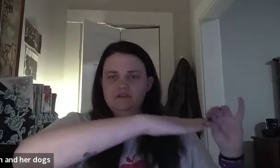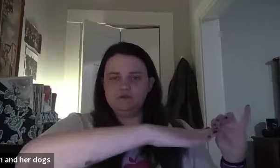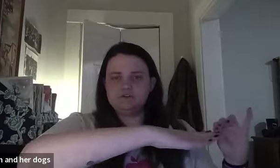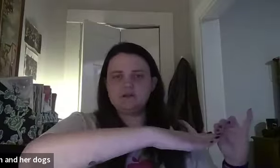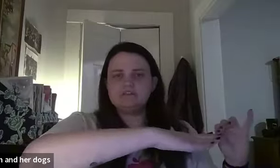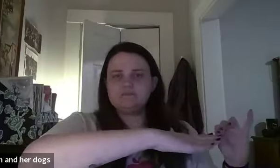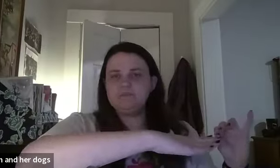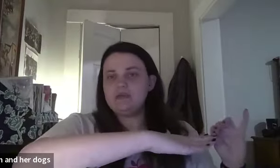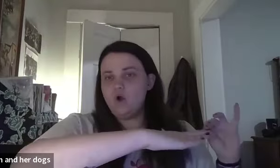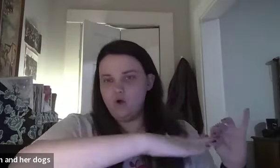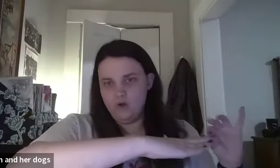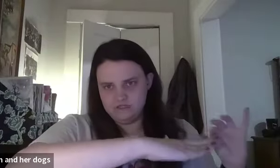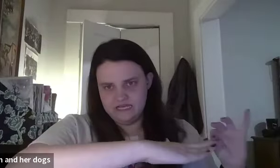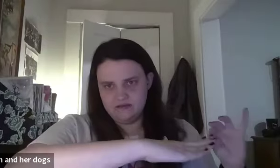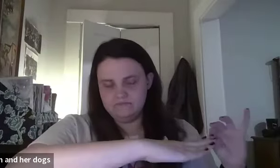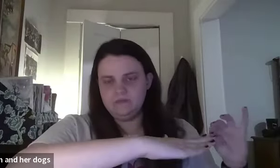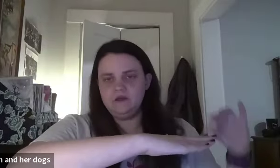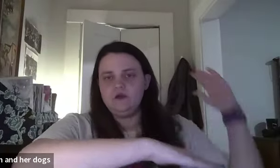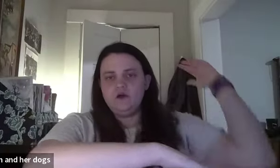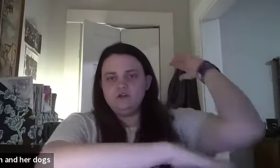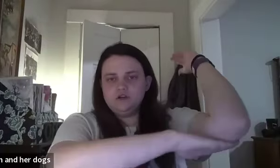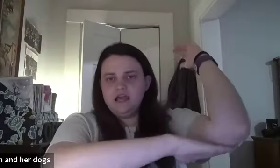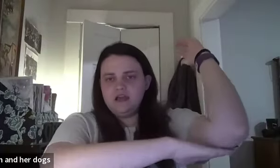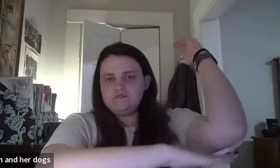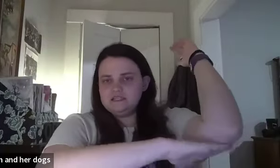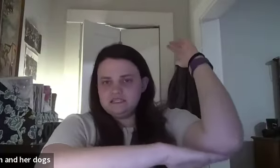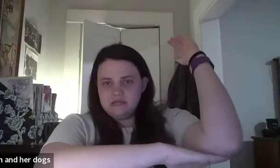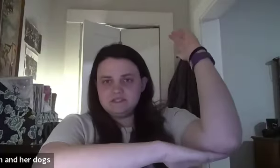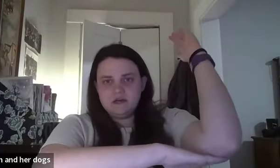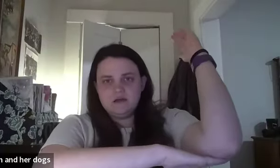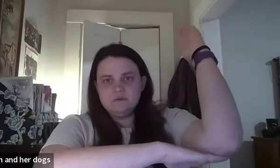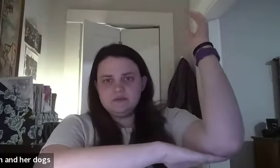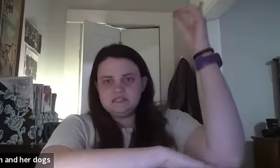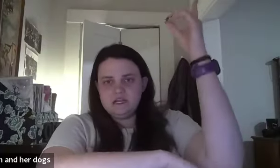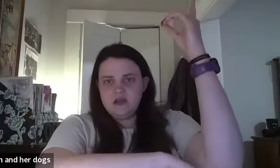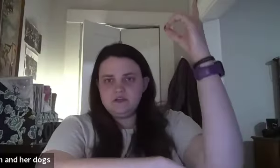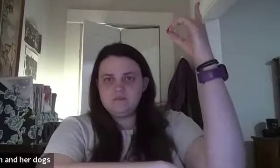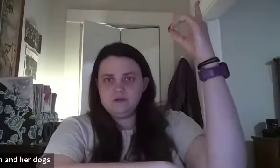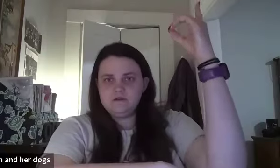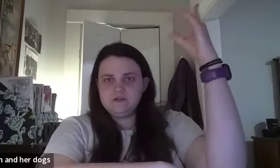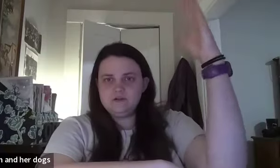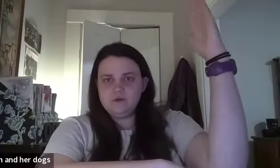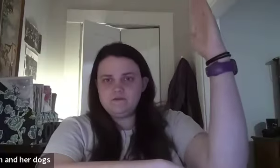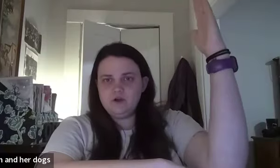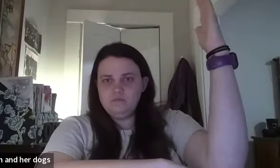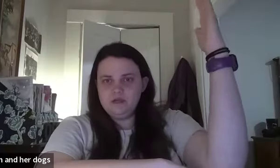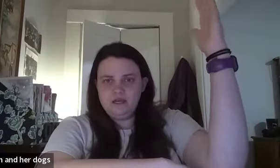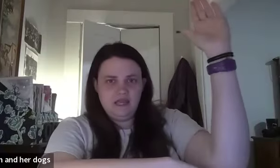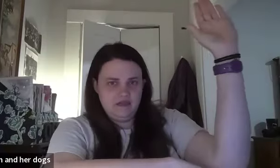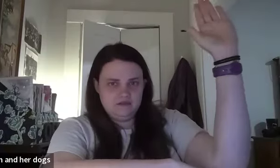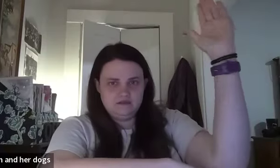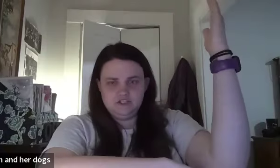If you were talking about something being all day, you're going to have that same setup, but instead of having a pointer finger, you have an open hand, just